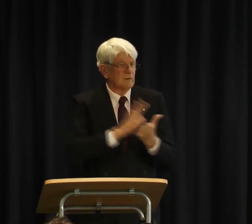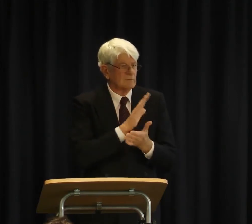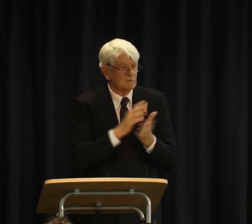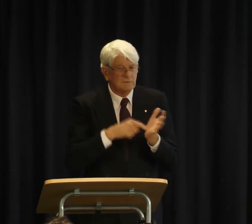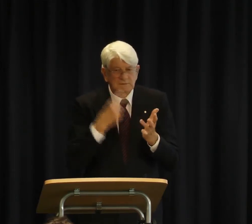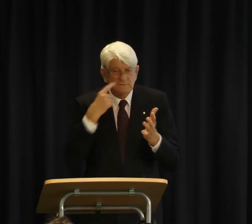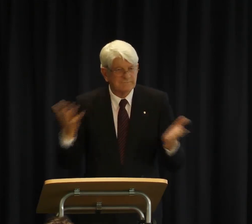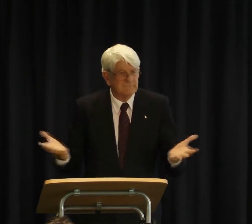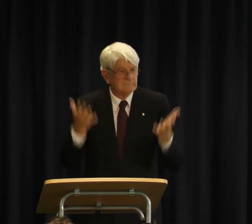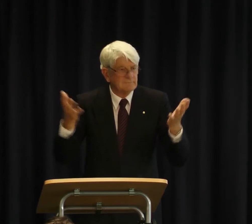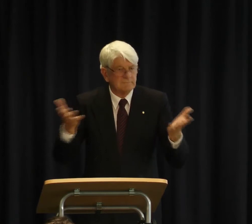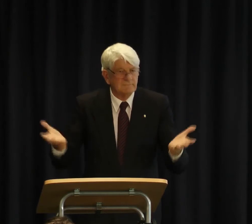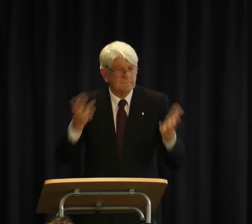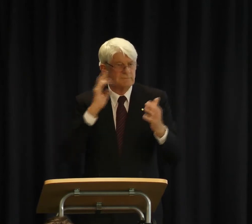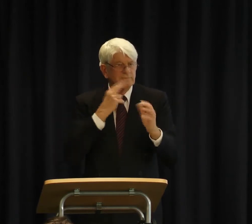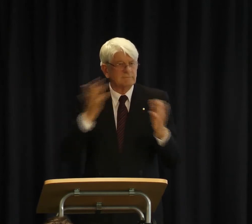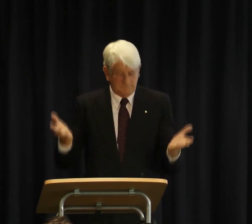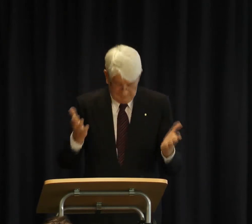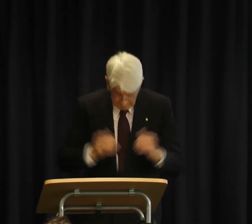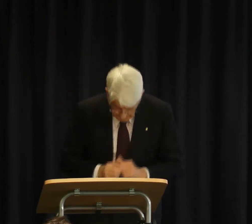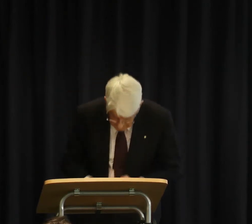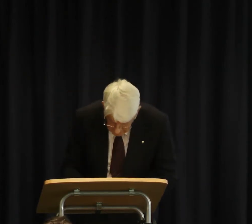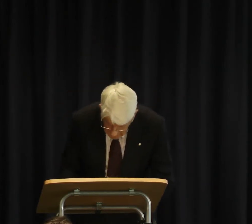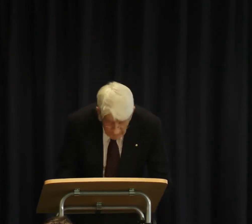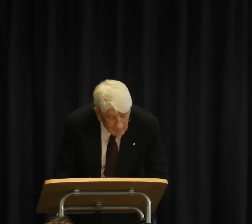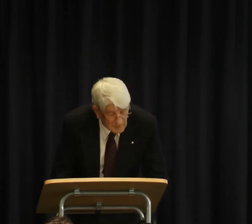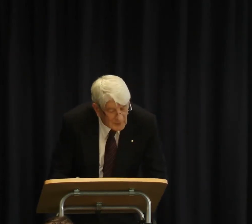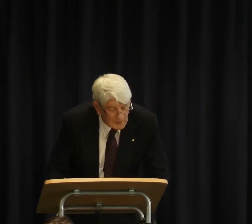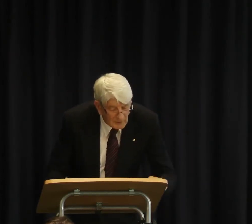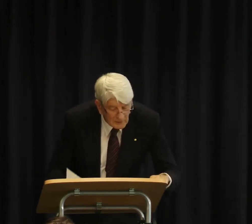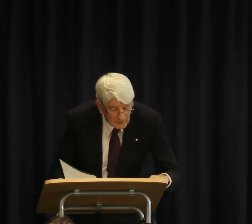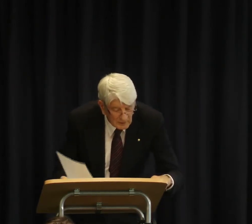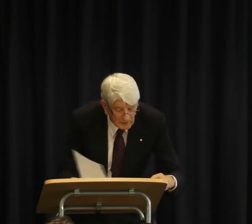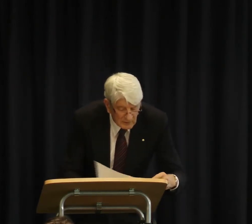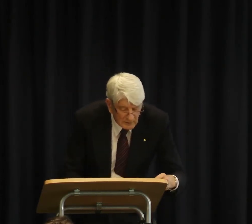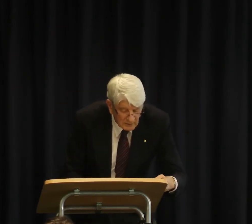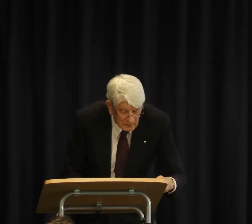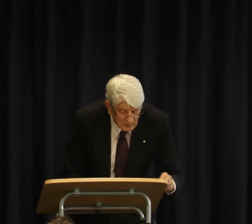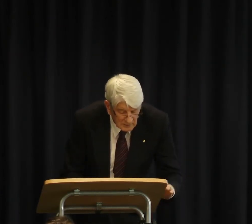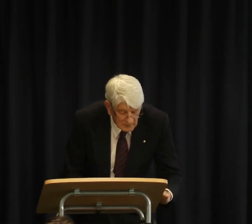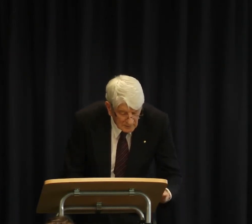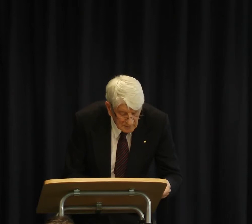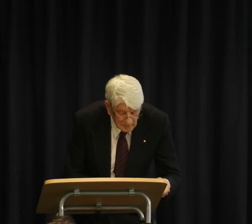here today. And the board is very happy and encourages deaf people to aspire to management positions within this organisation.